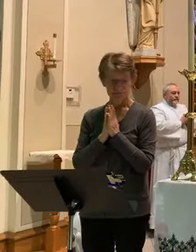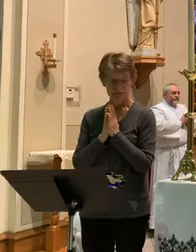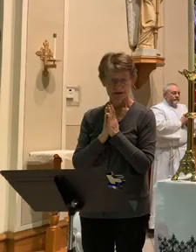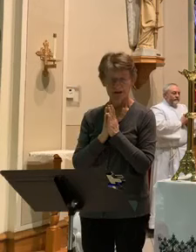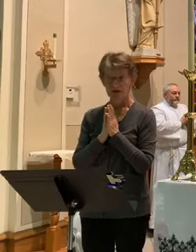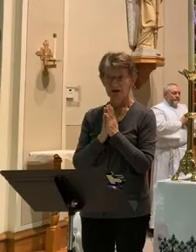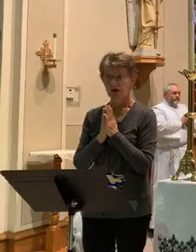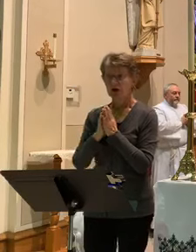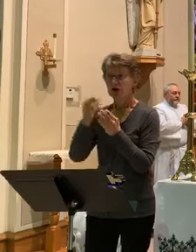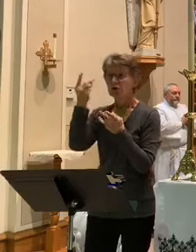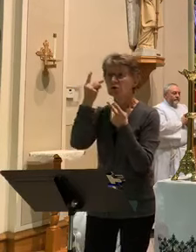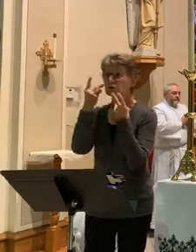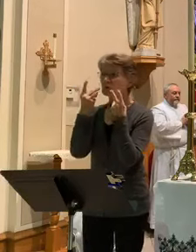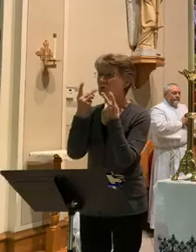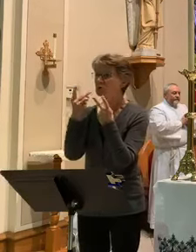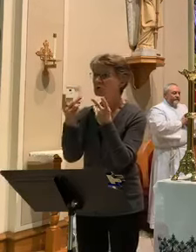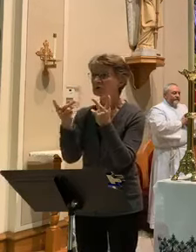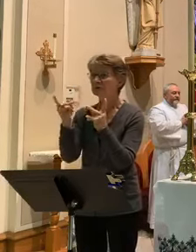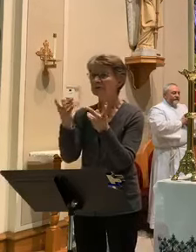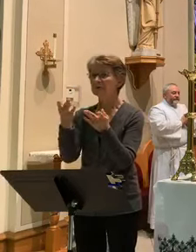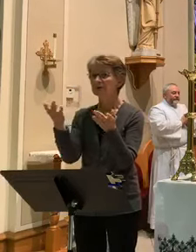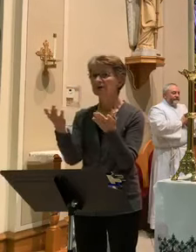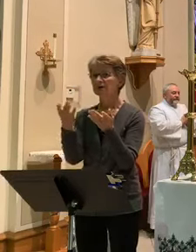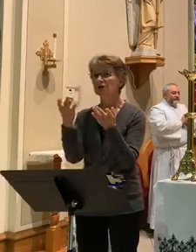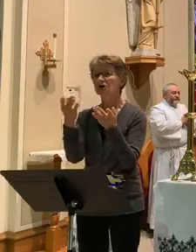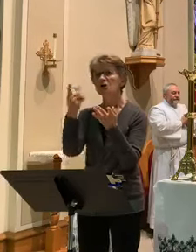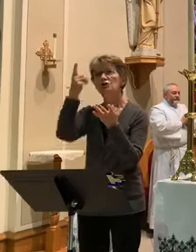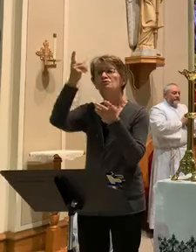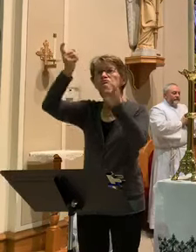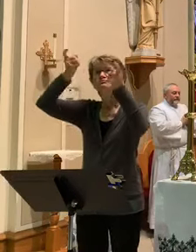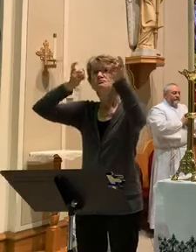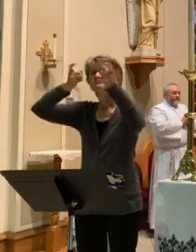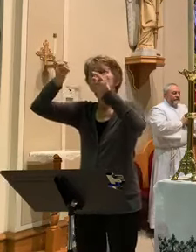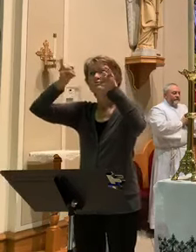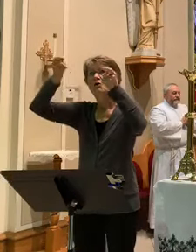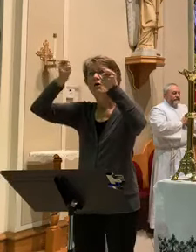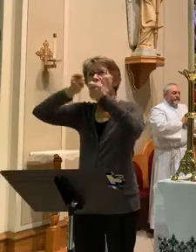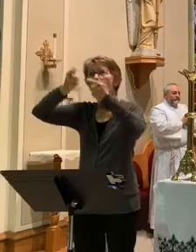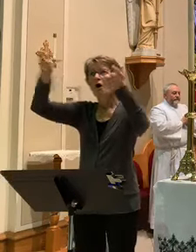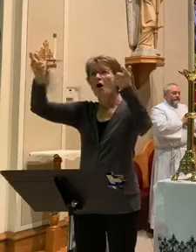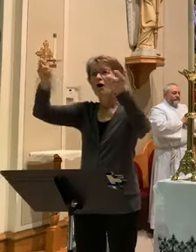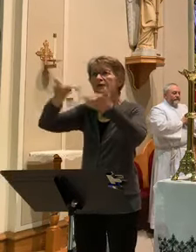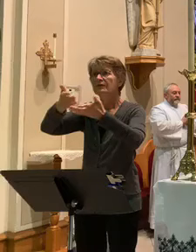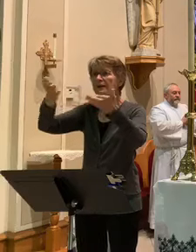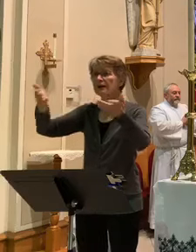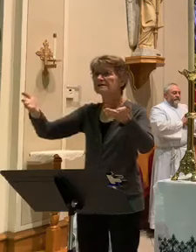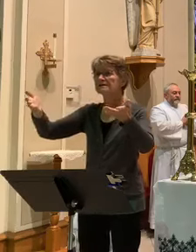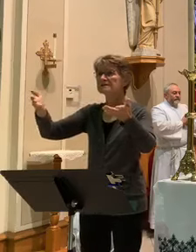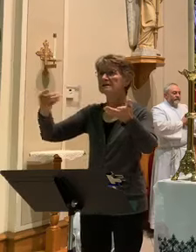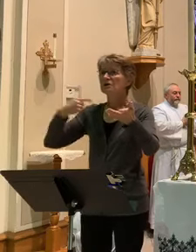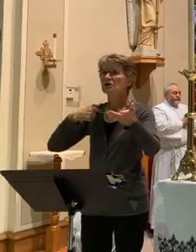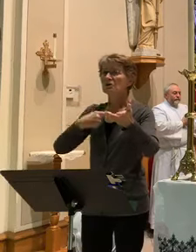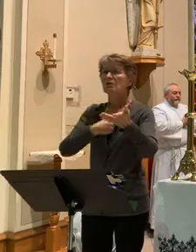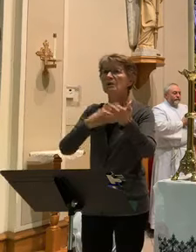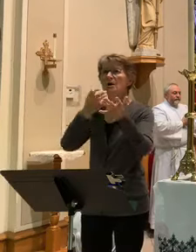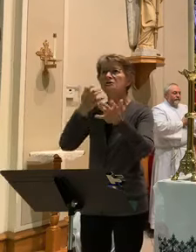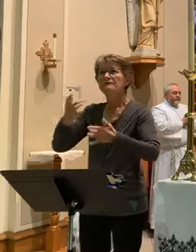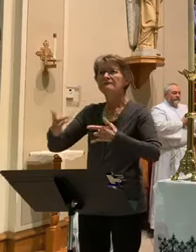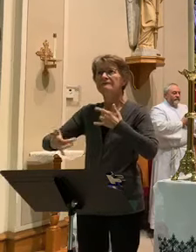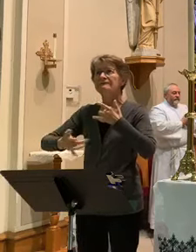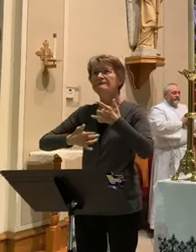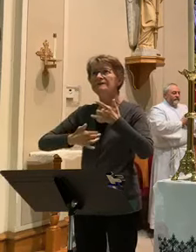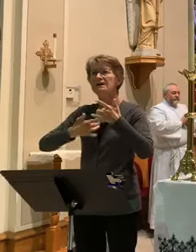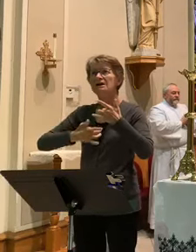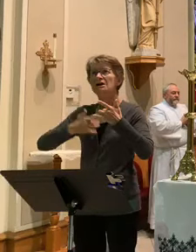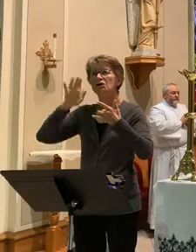Look upon us, O God, Creator and ruler of all things, and that we may feel the working